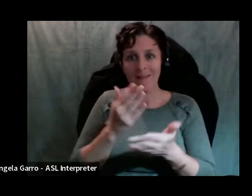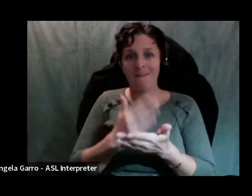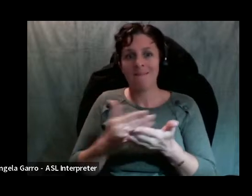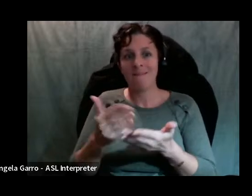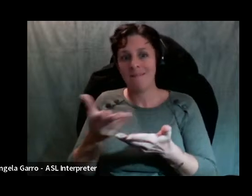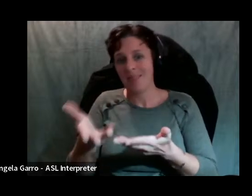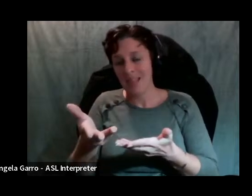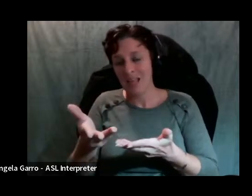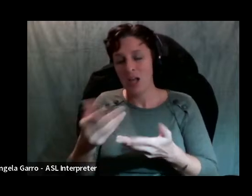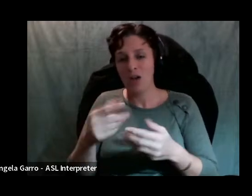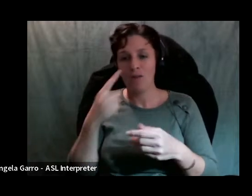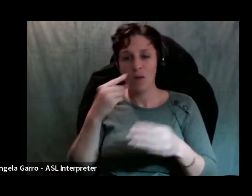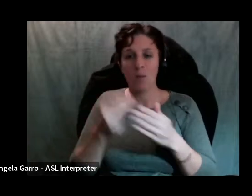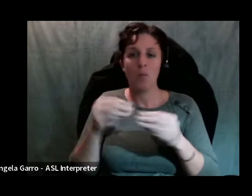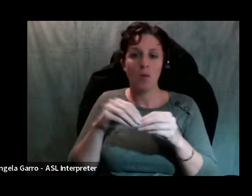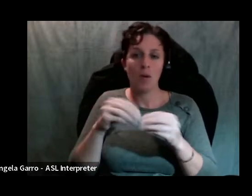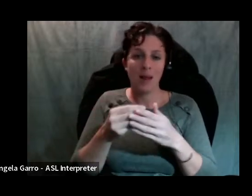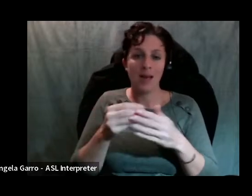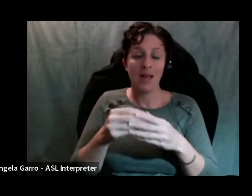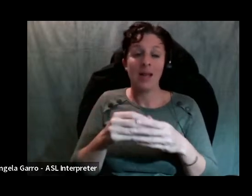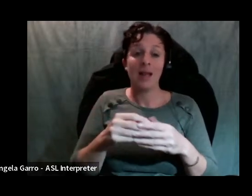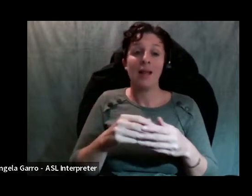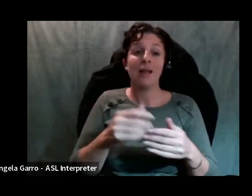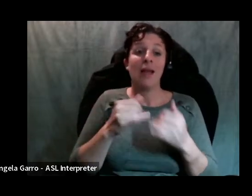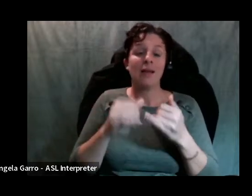lastly, but not less importantly,